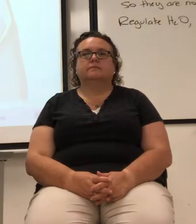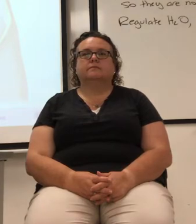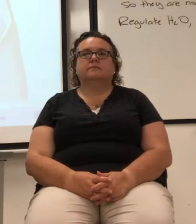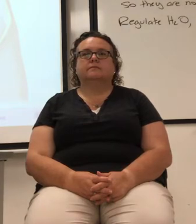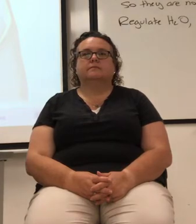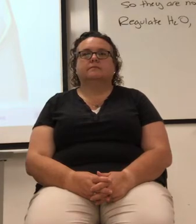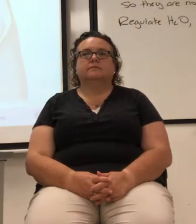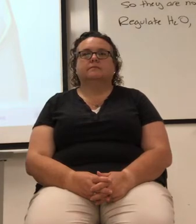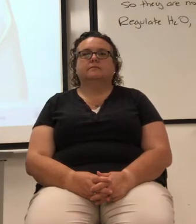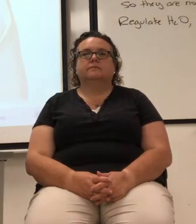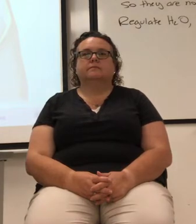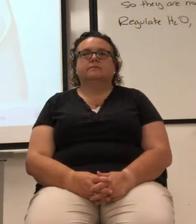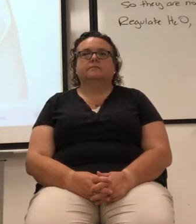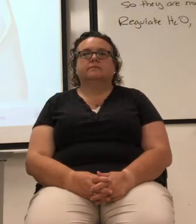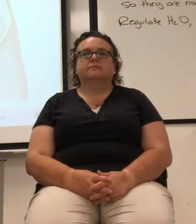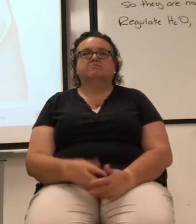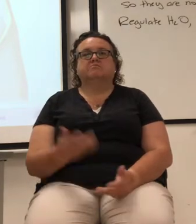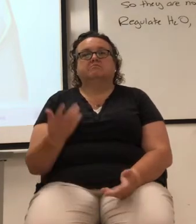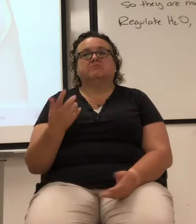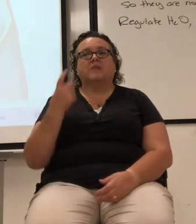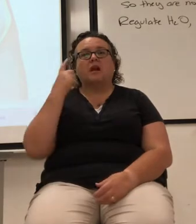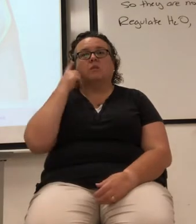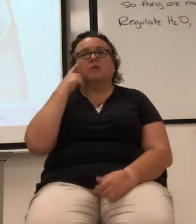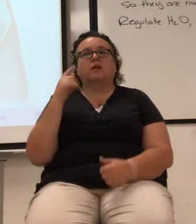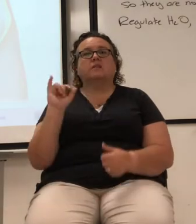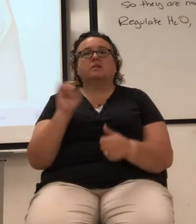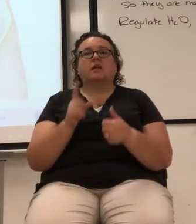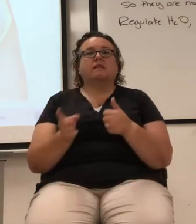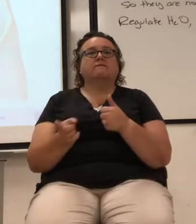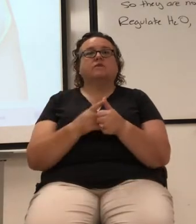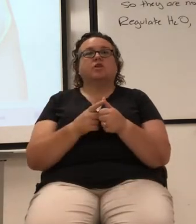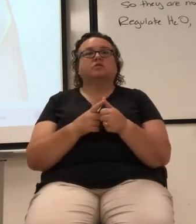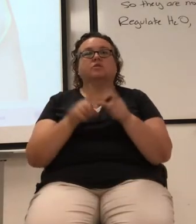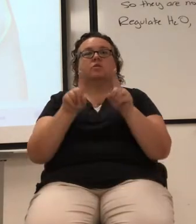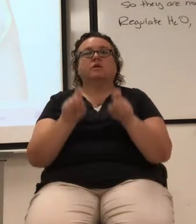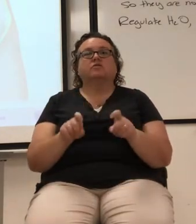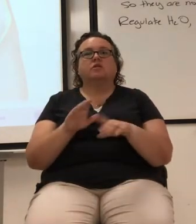I even think it's like the first question on the test. What's the function of that?